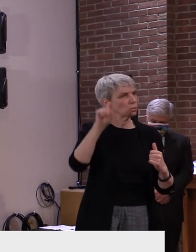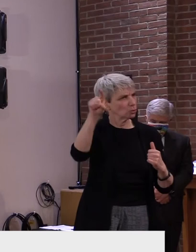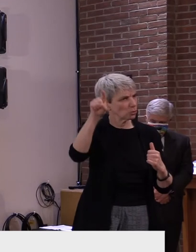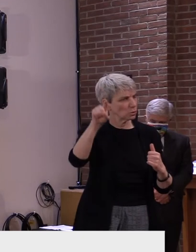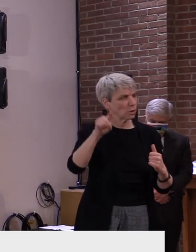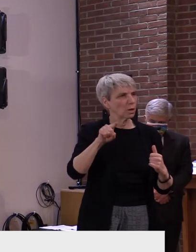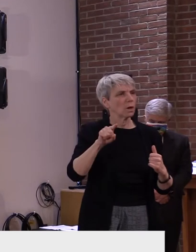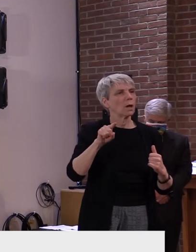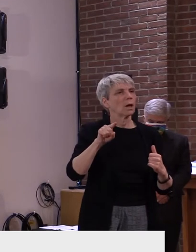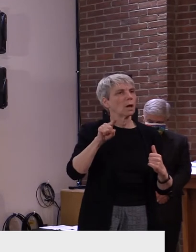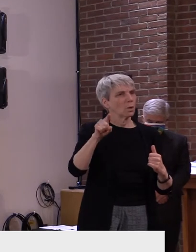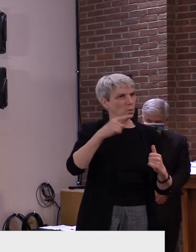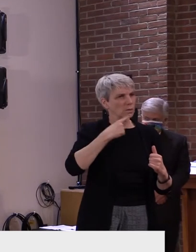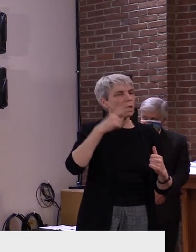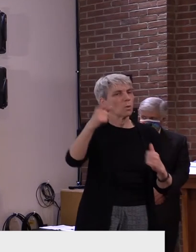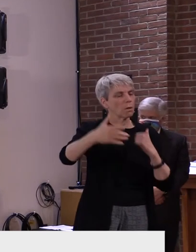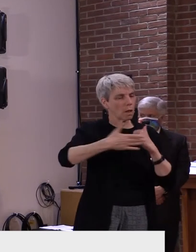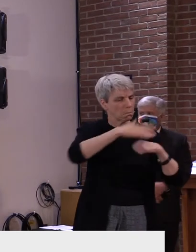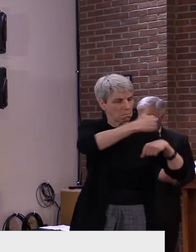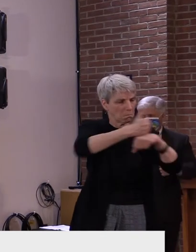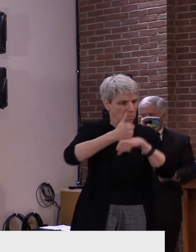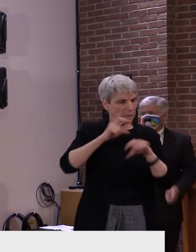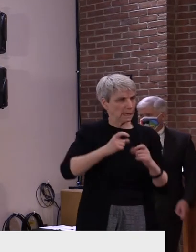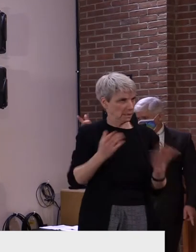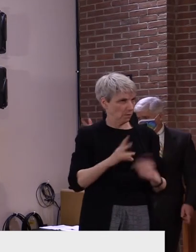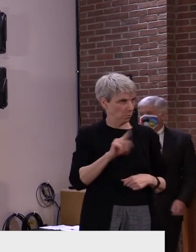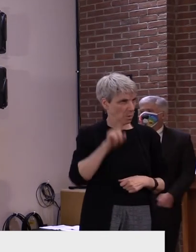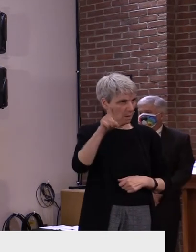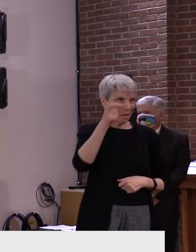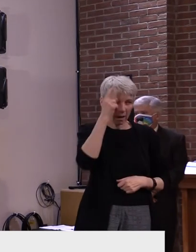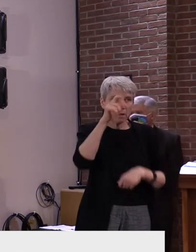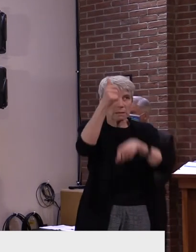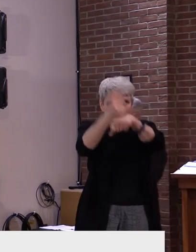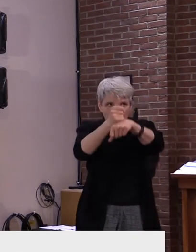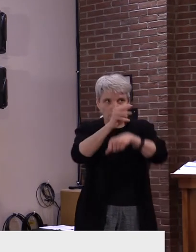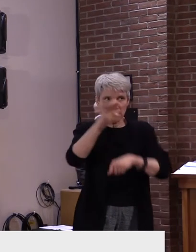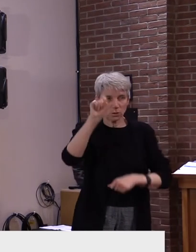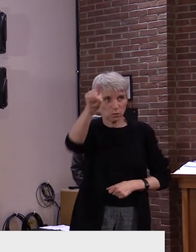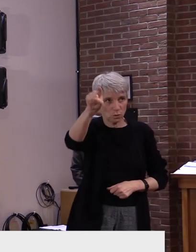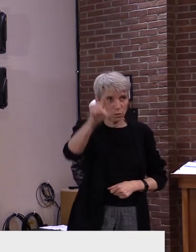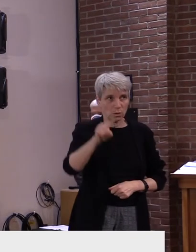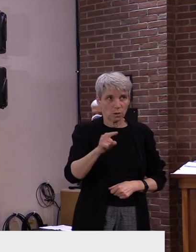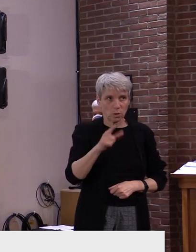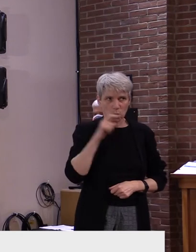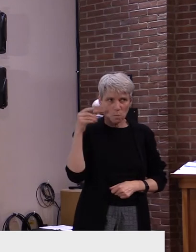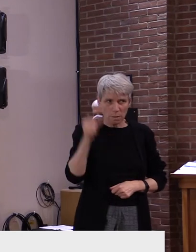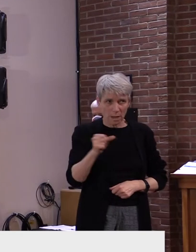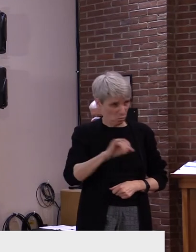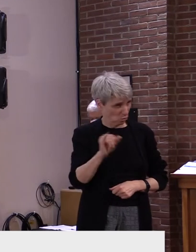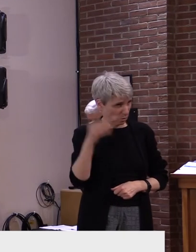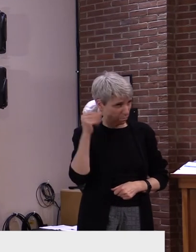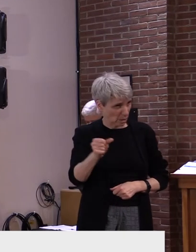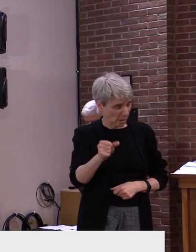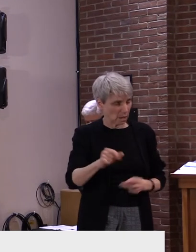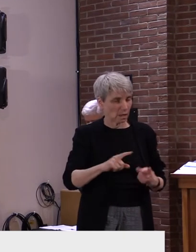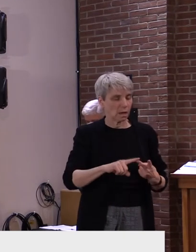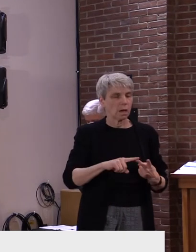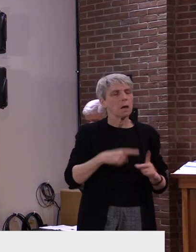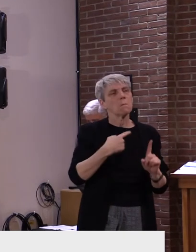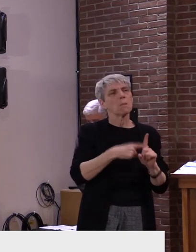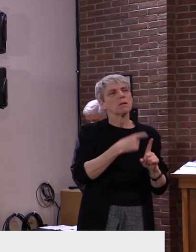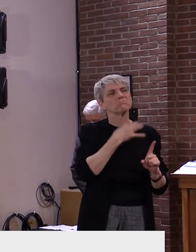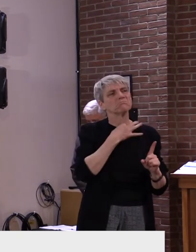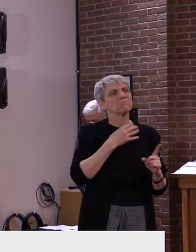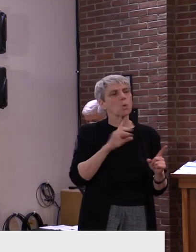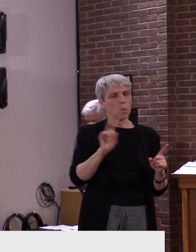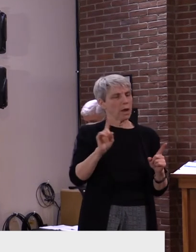insurance or health department and also what might those testing sites look like in terms of locations you know are there specific spots you're looking at around the